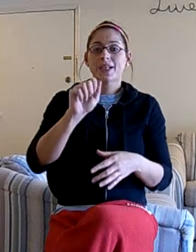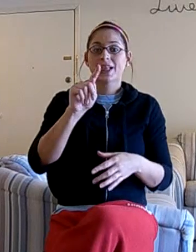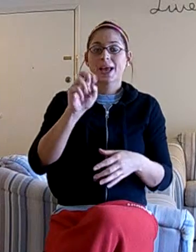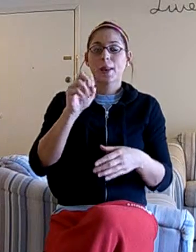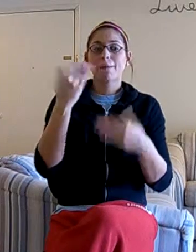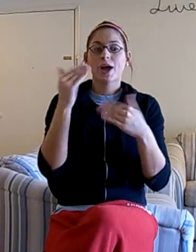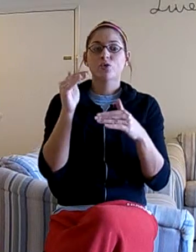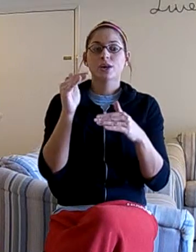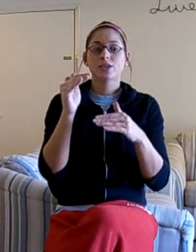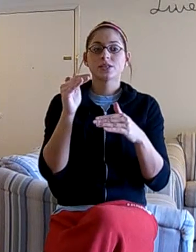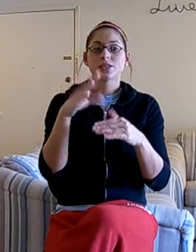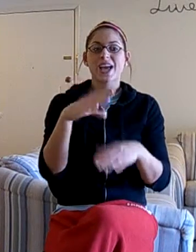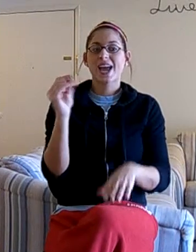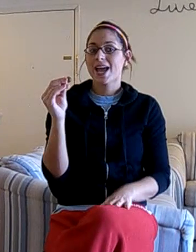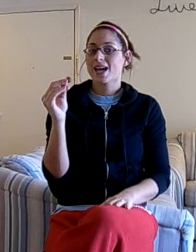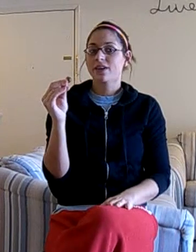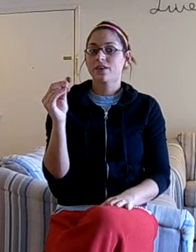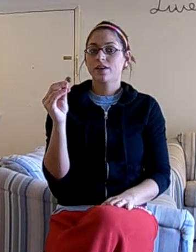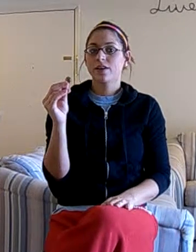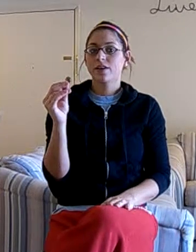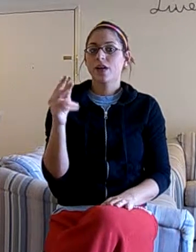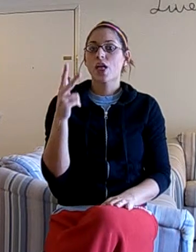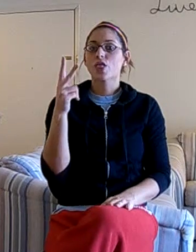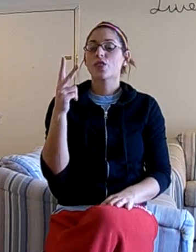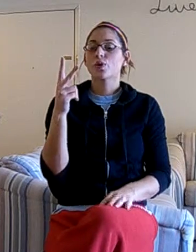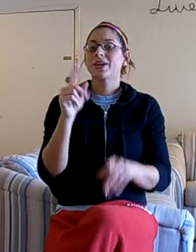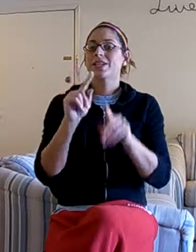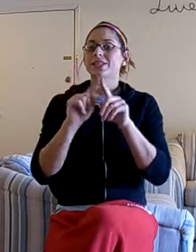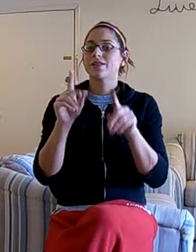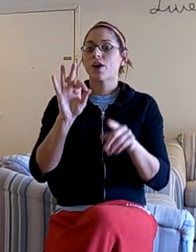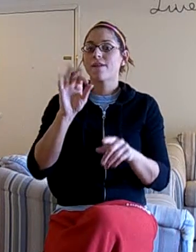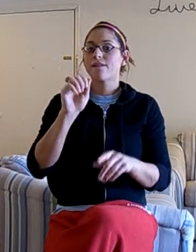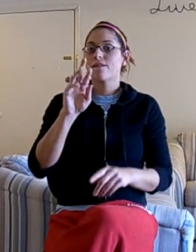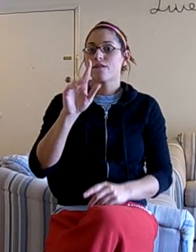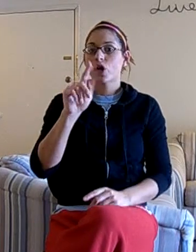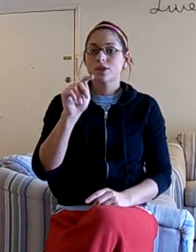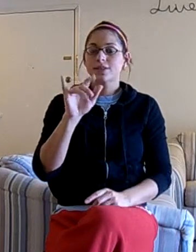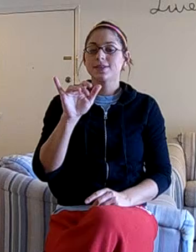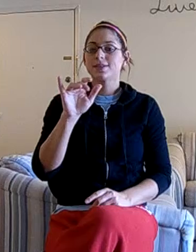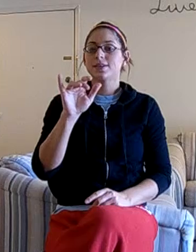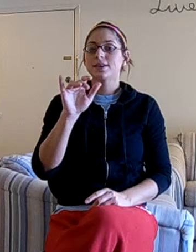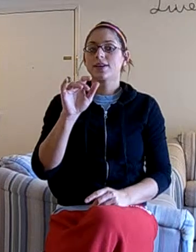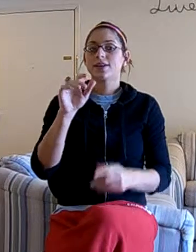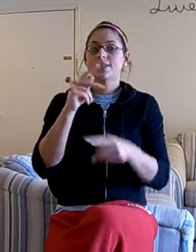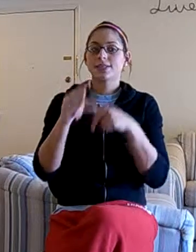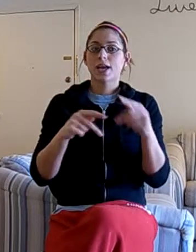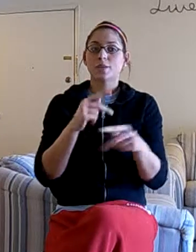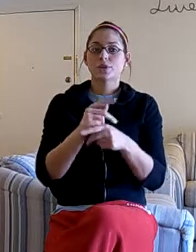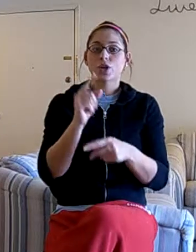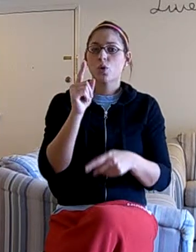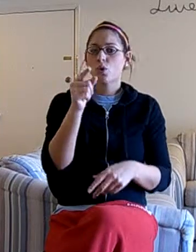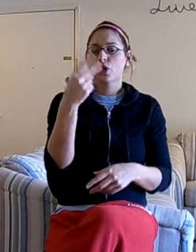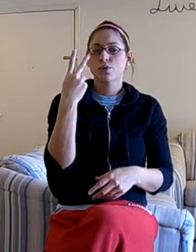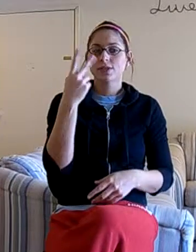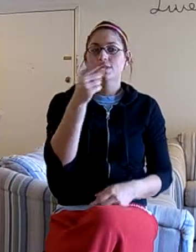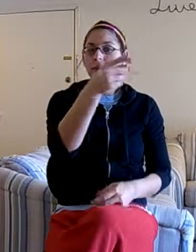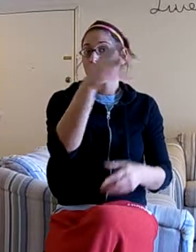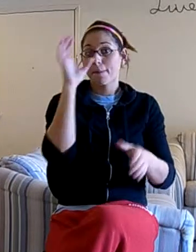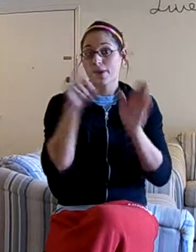and these 3 different fault types. It should come pretty quickly for you. The one that you see in this picture